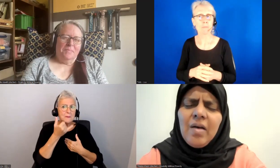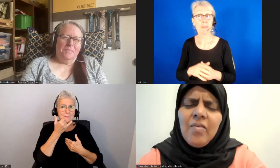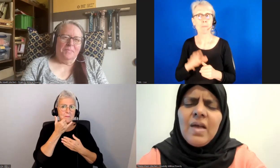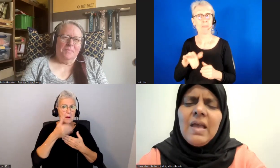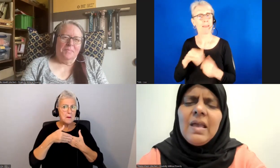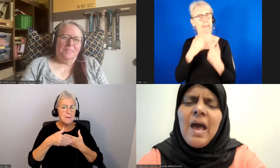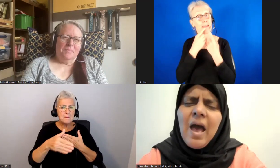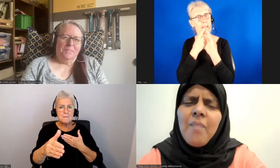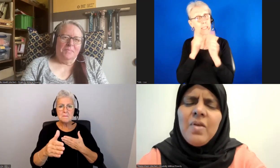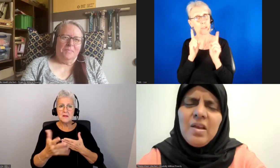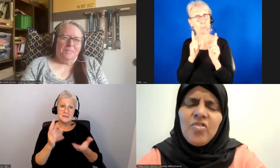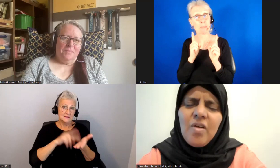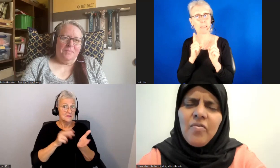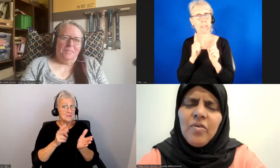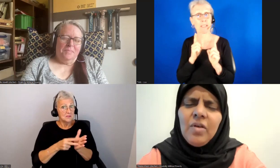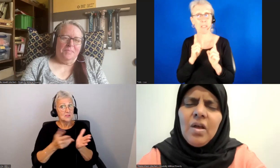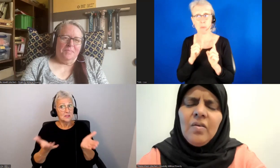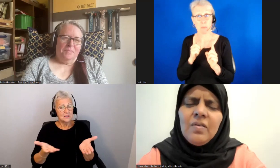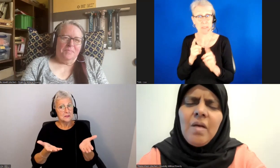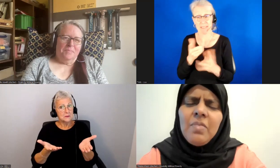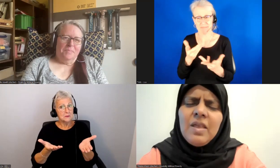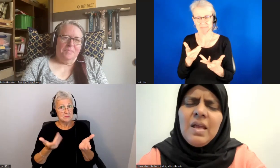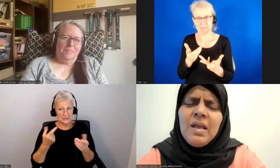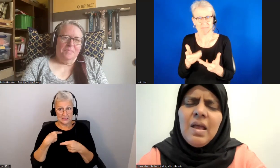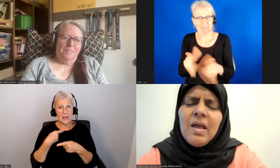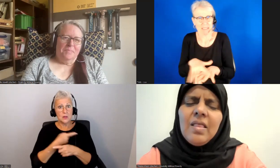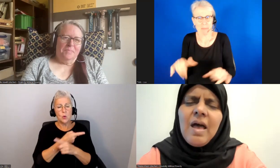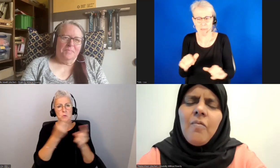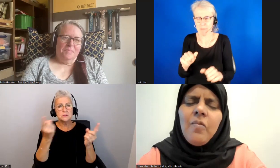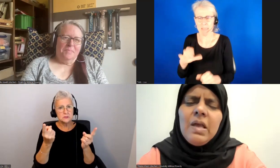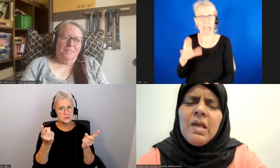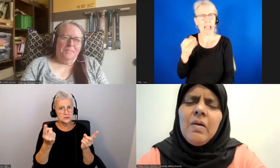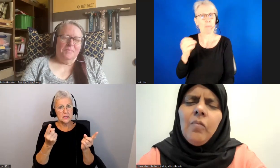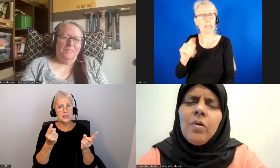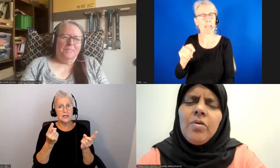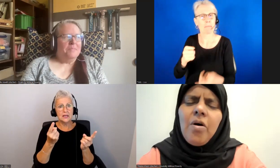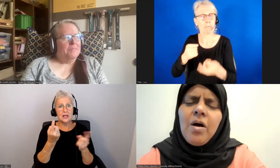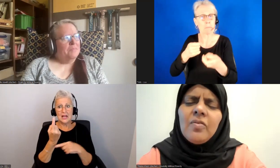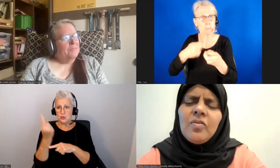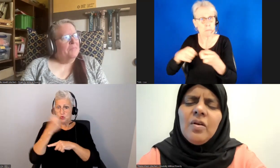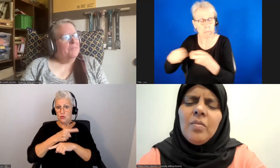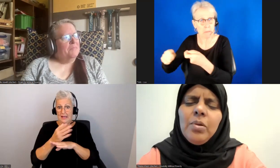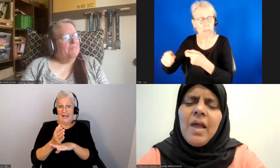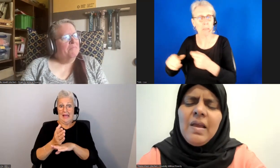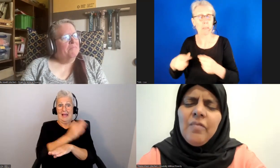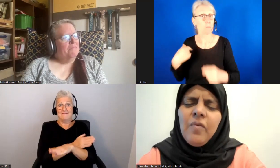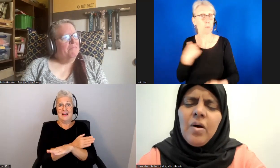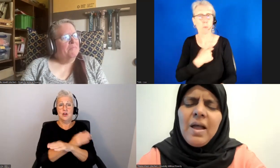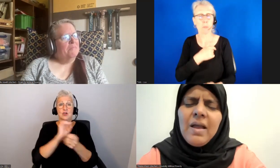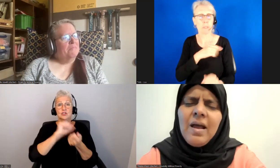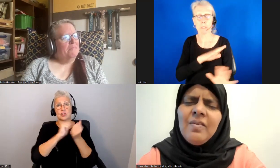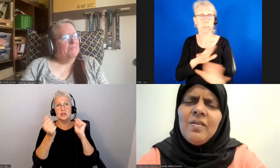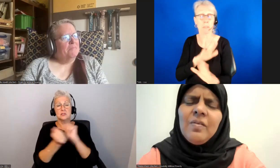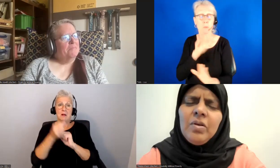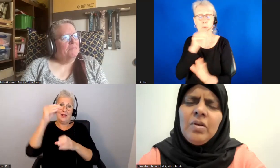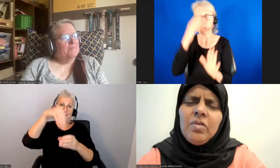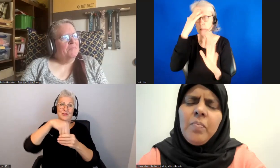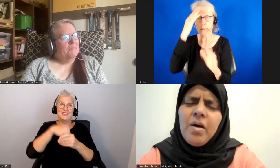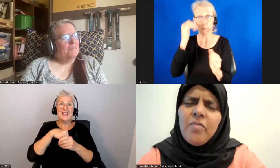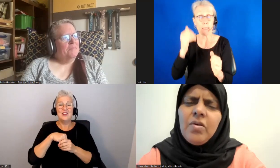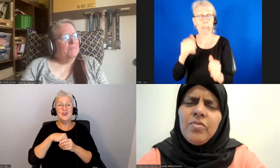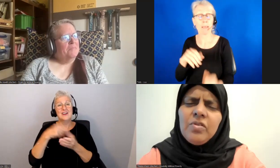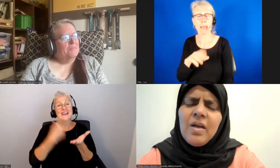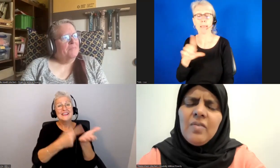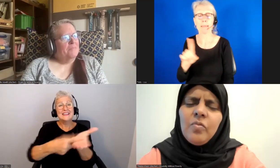eve of a cabinet shuffle, something that we were not planning for. And as Disability